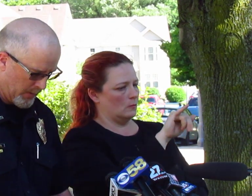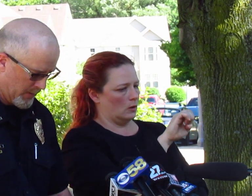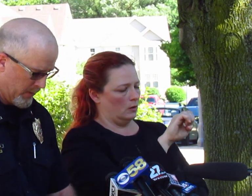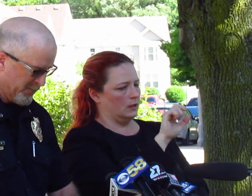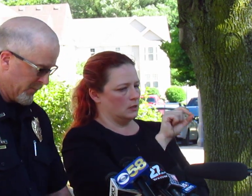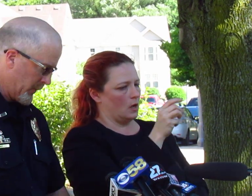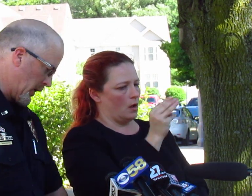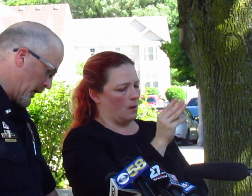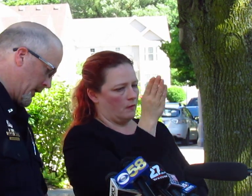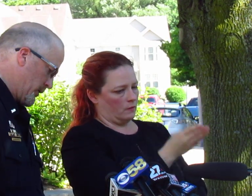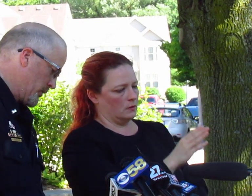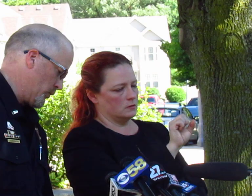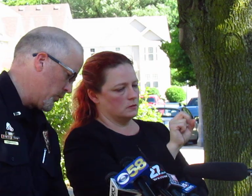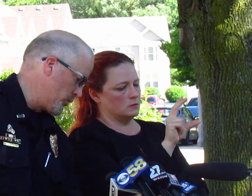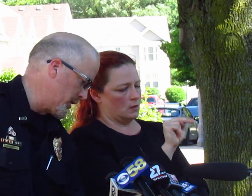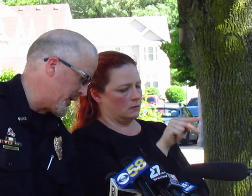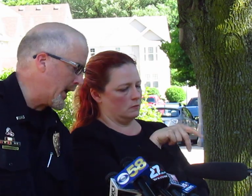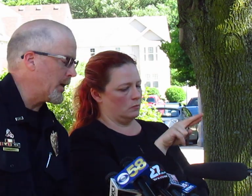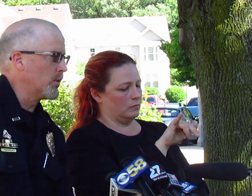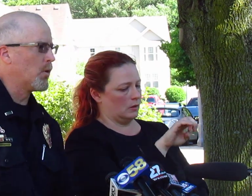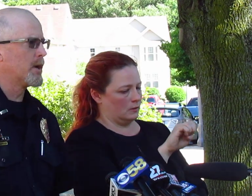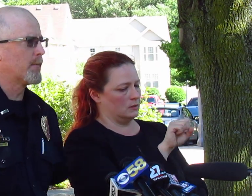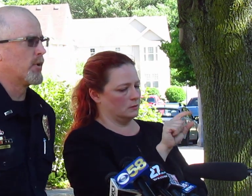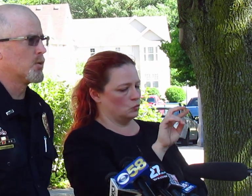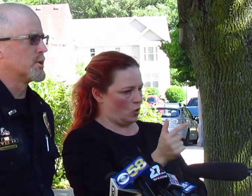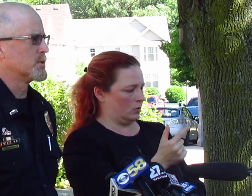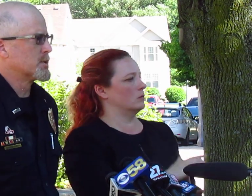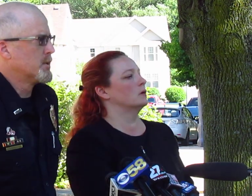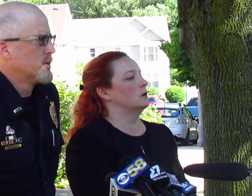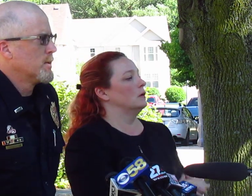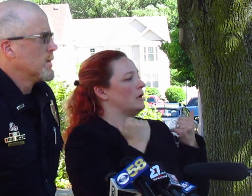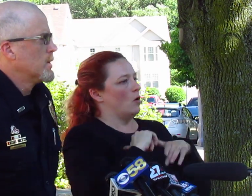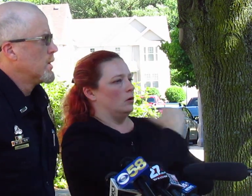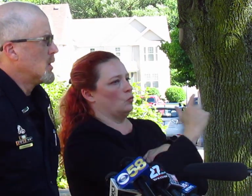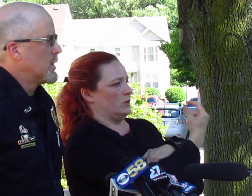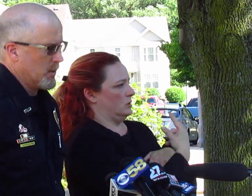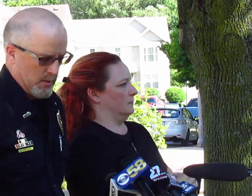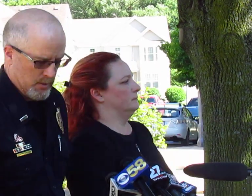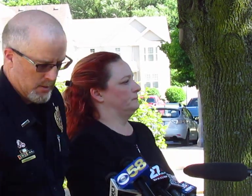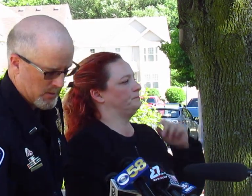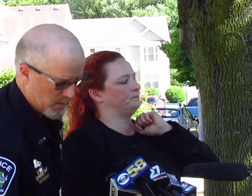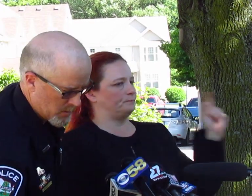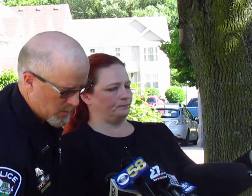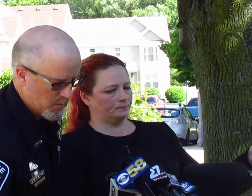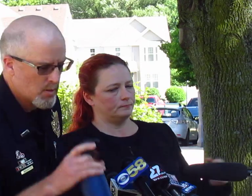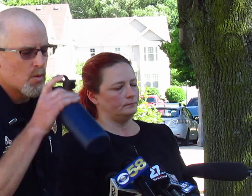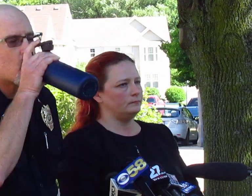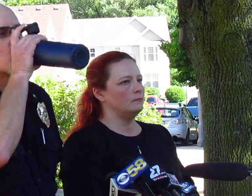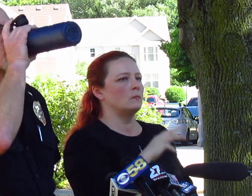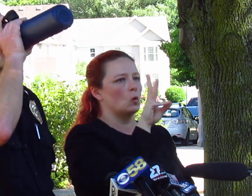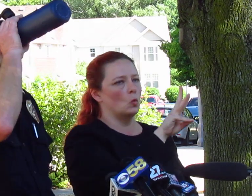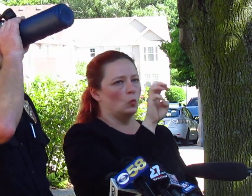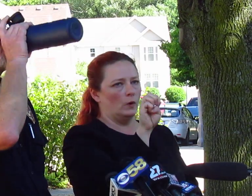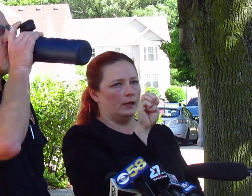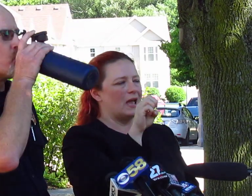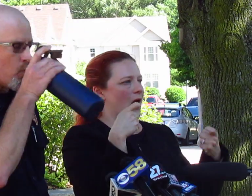cityofsunprairie.com/Sun Prairie Strong. All right. With that, I will open it up for any questions. Chief, Lee Energies says that on